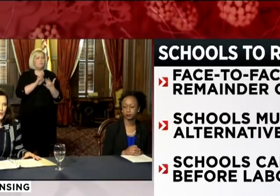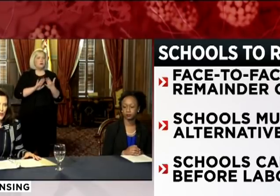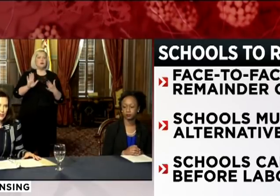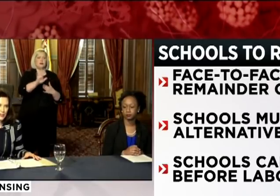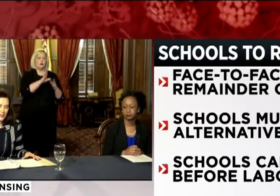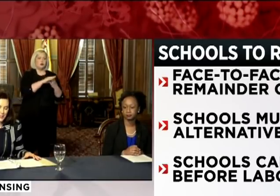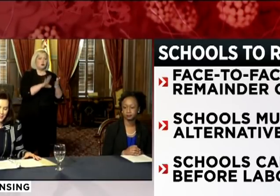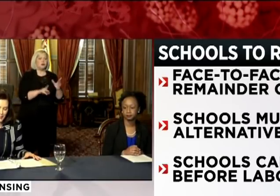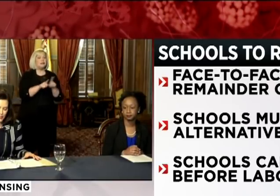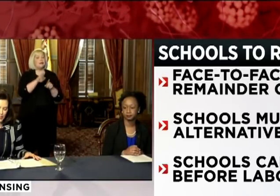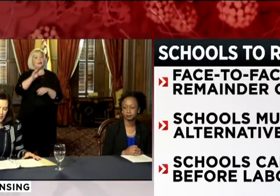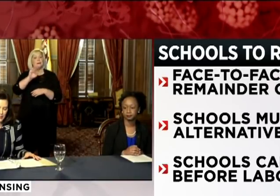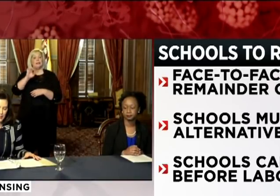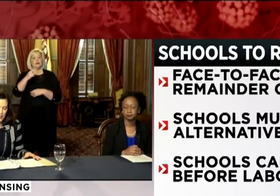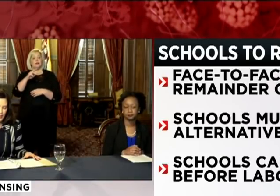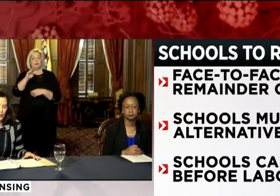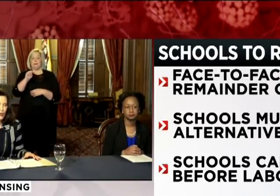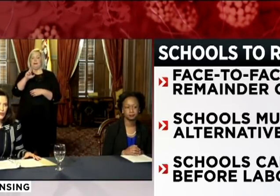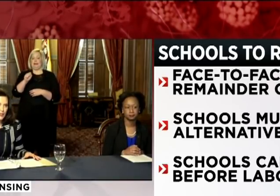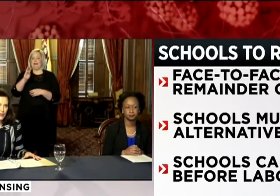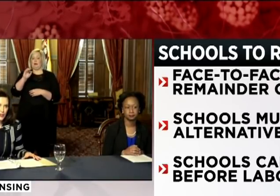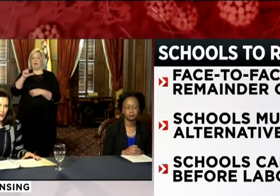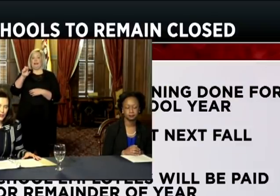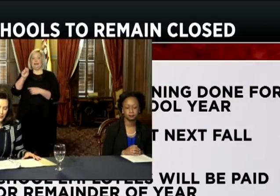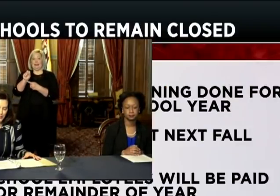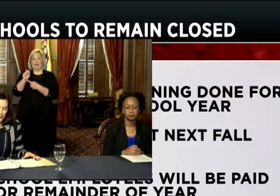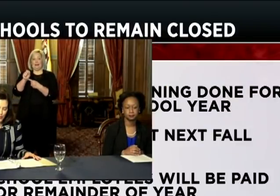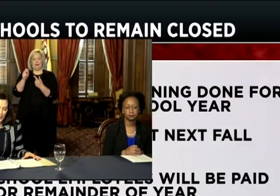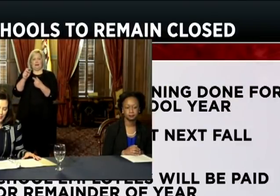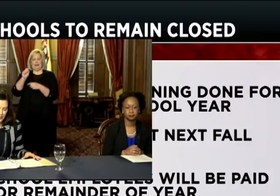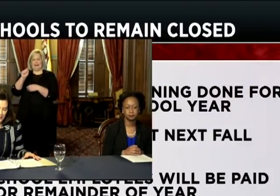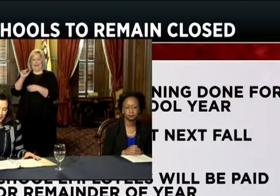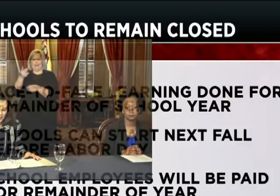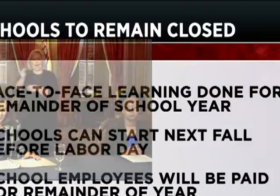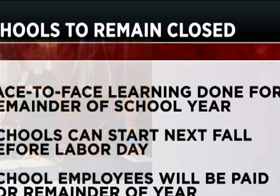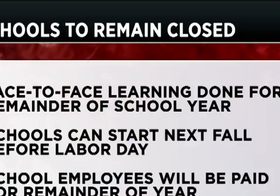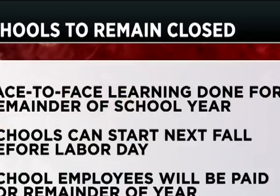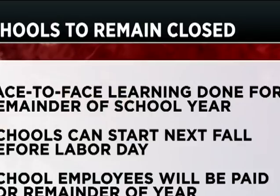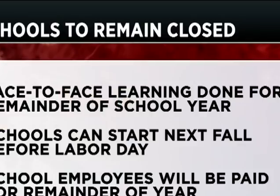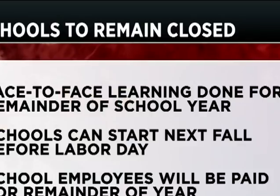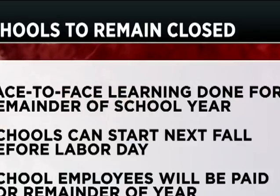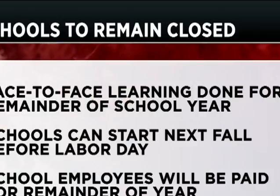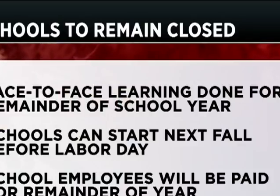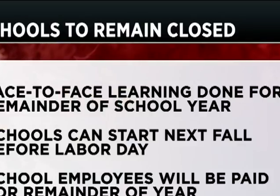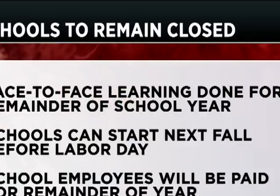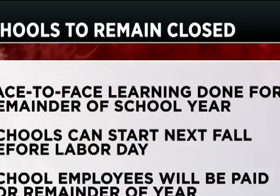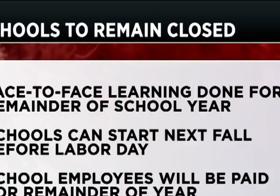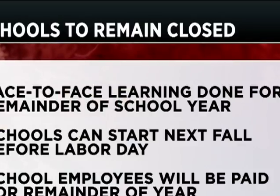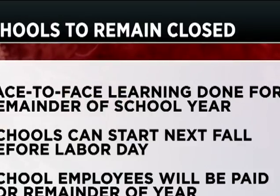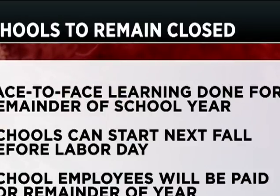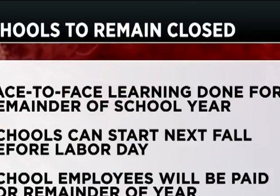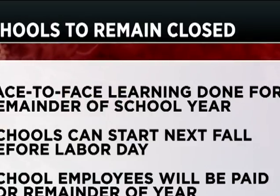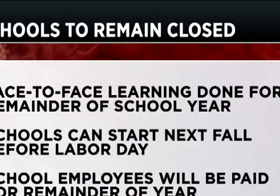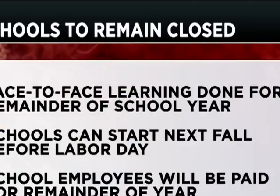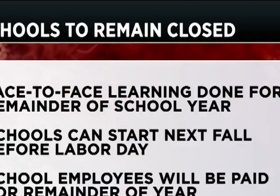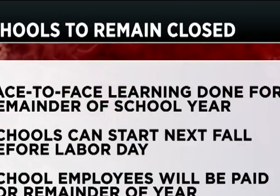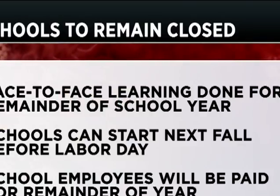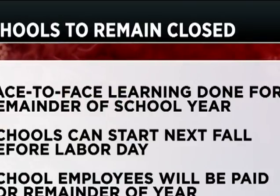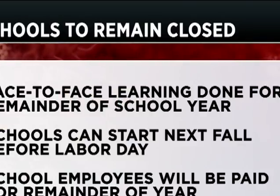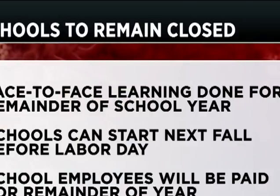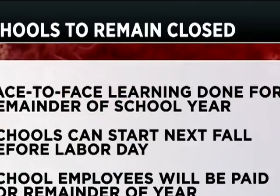like Mrs. Wilson in St. John's, who wrote letters to her 6th grade class to let them know she's thinking of